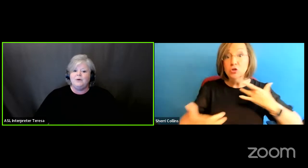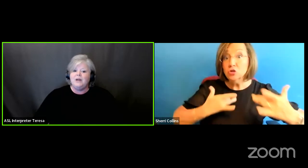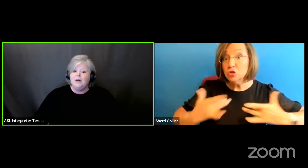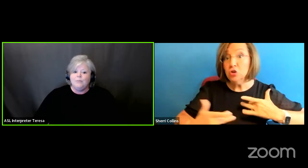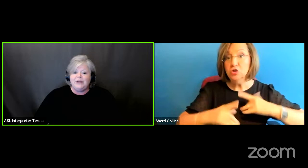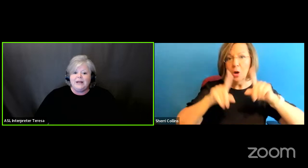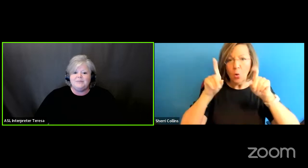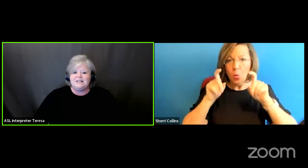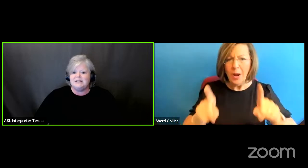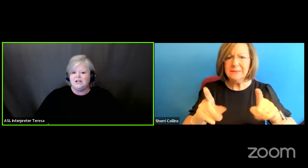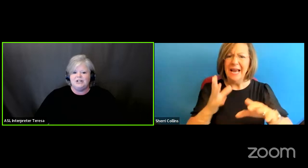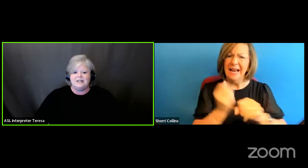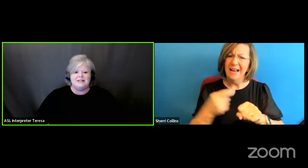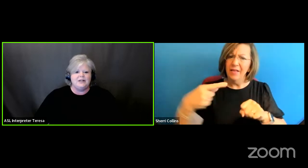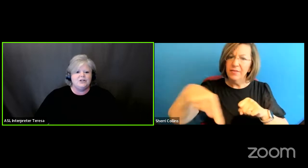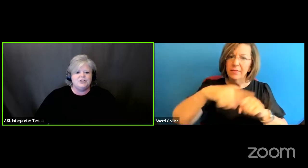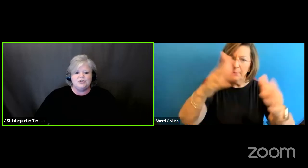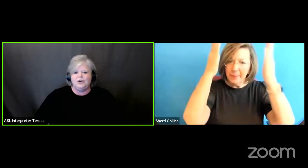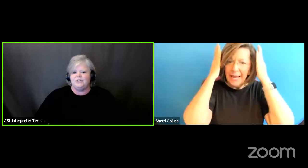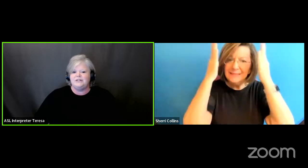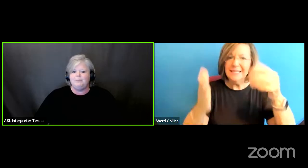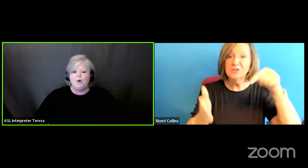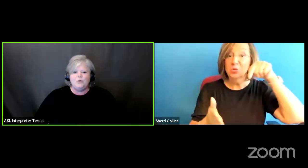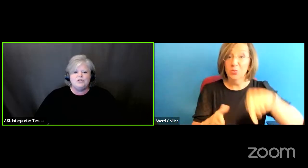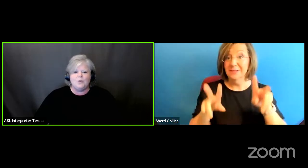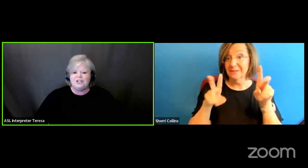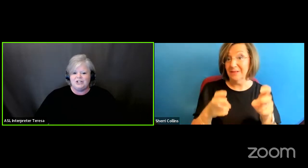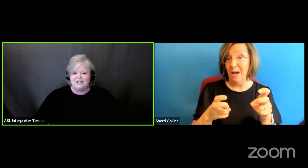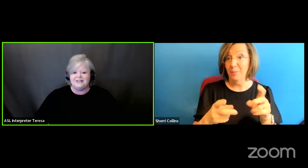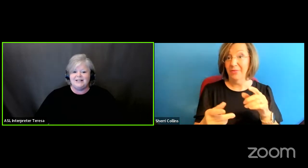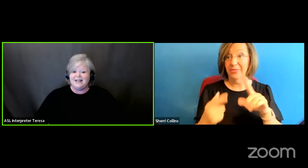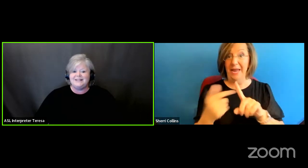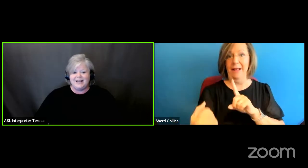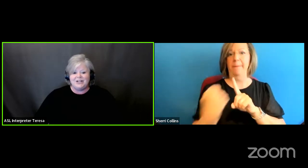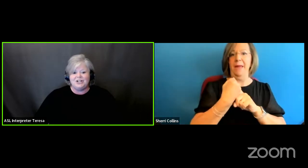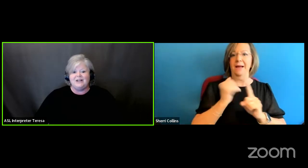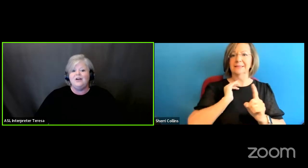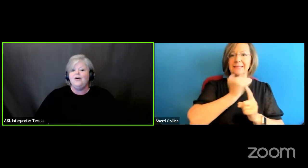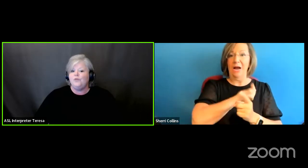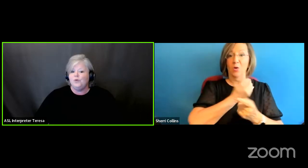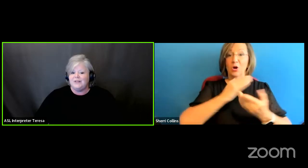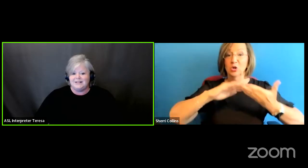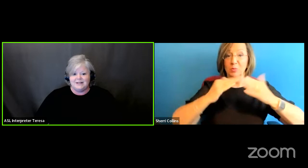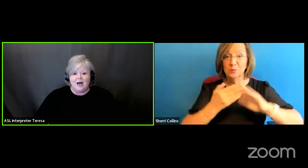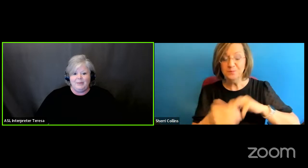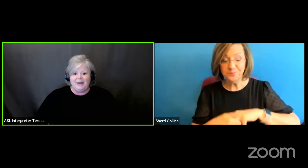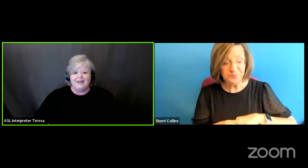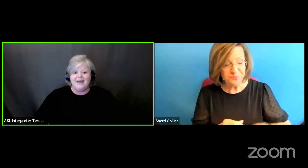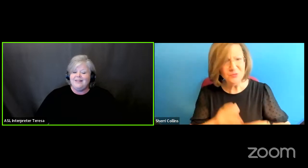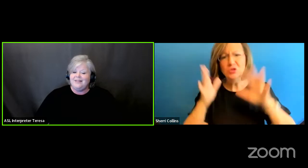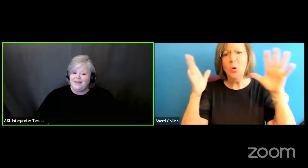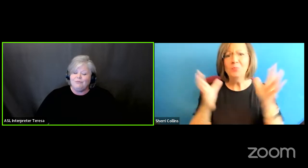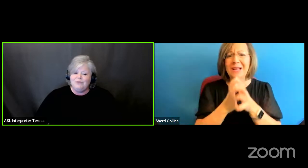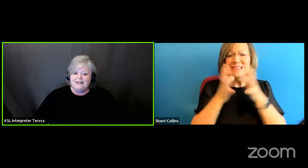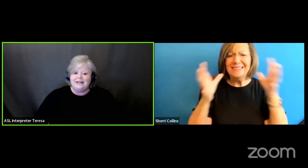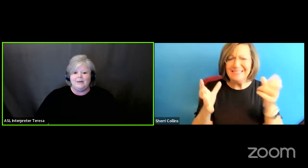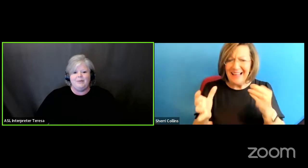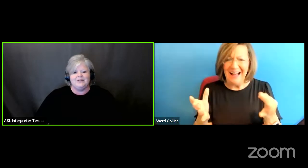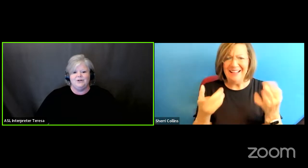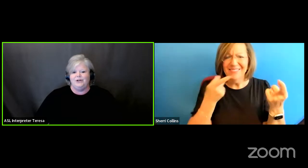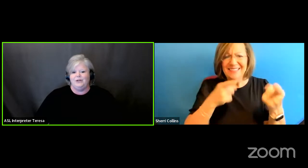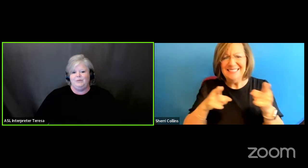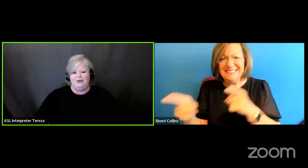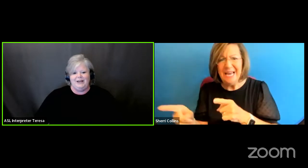able to bring up discussions and concerns and pose questions to get attention for this topic that